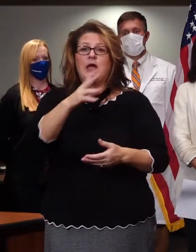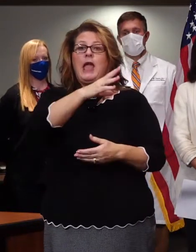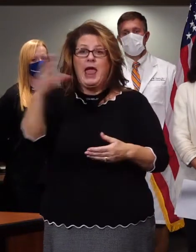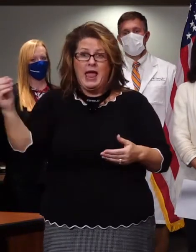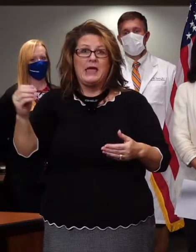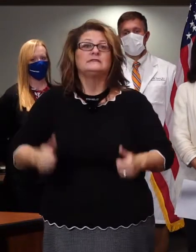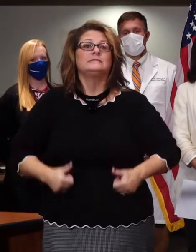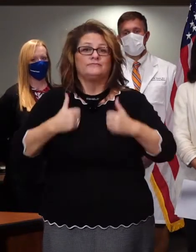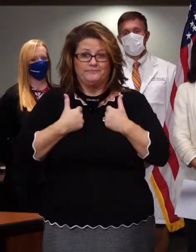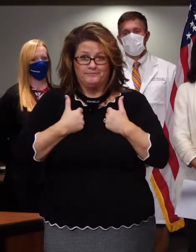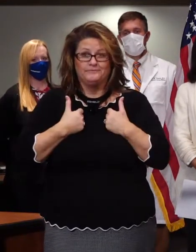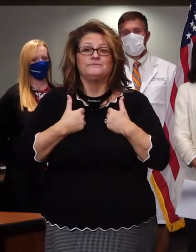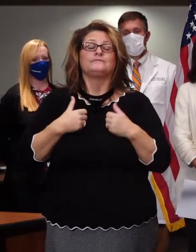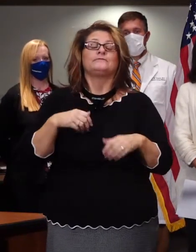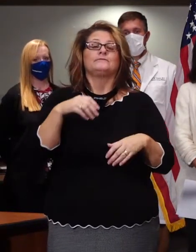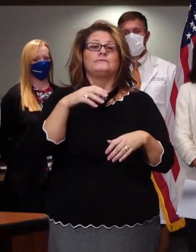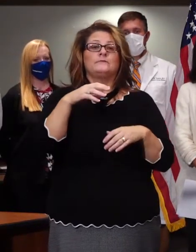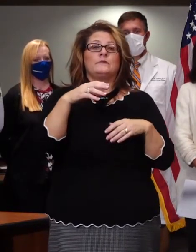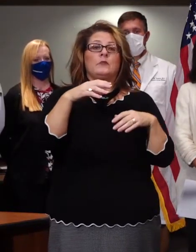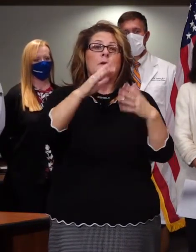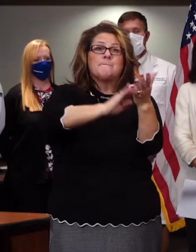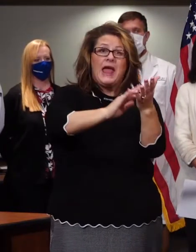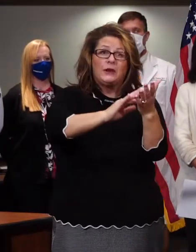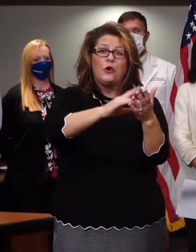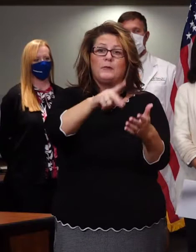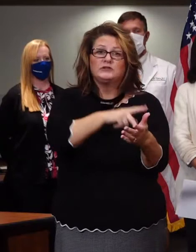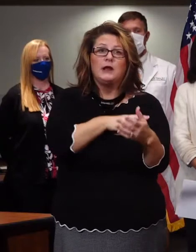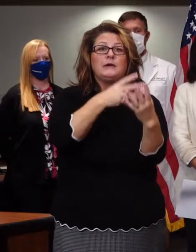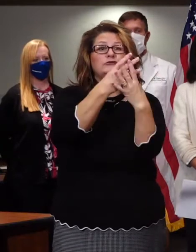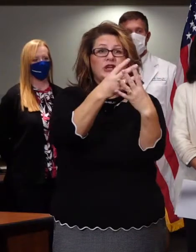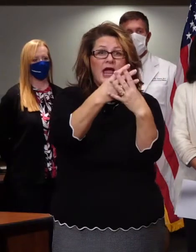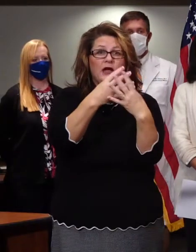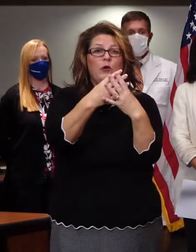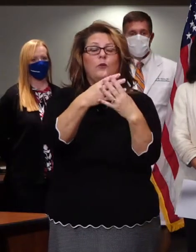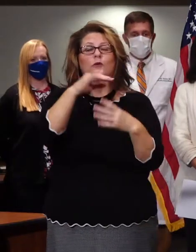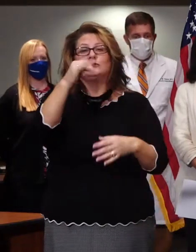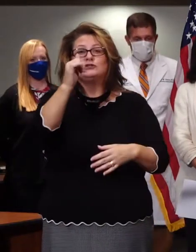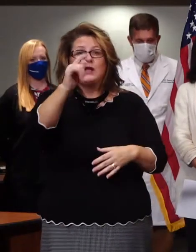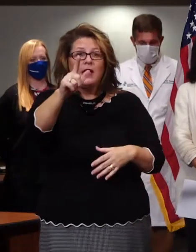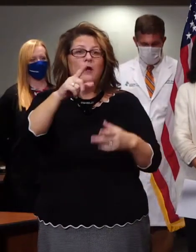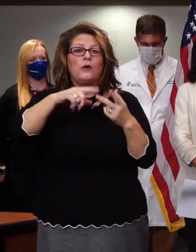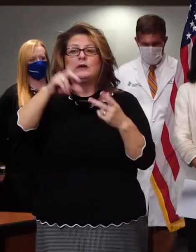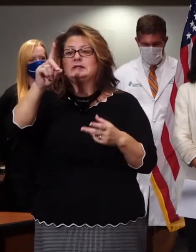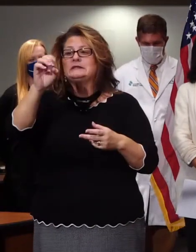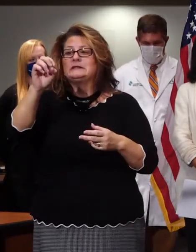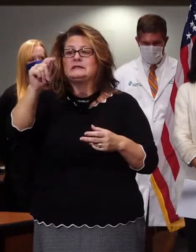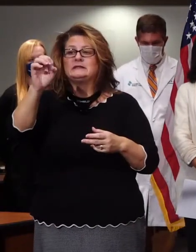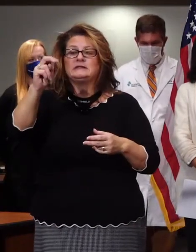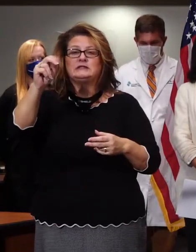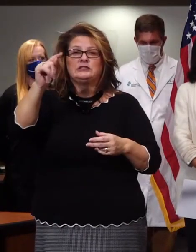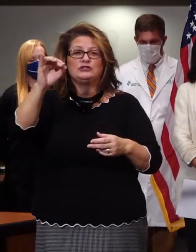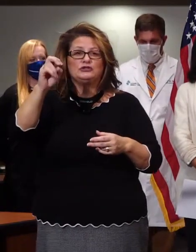personnel in correctional facilities, jails, and detention centers. Also, this is Phase 1A, the